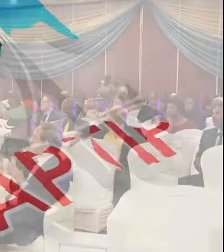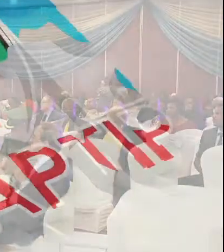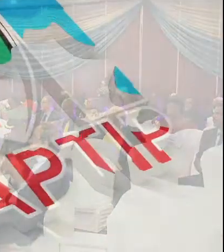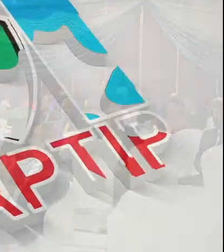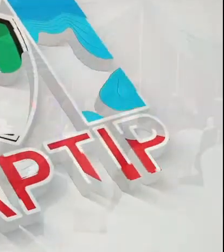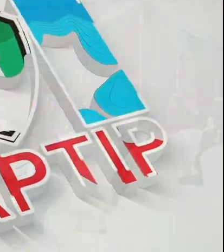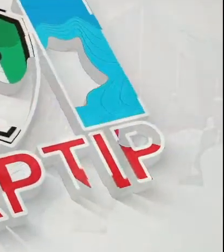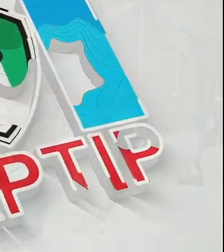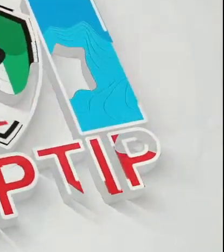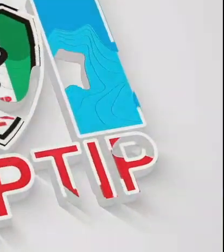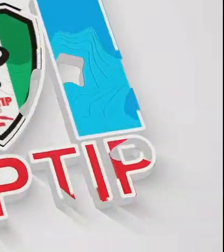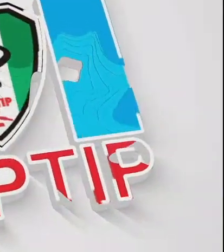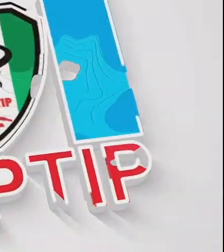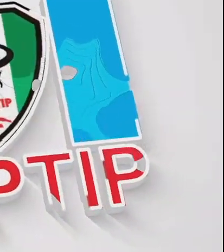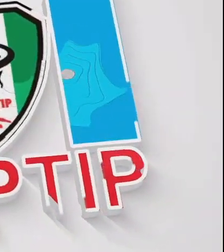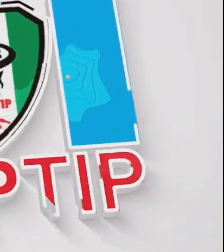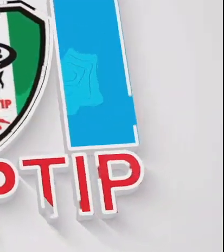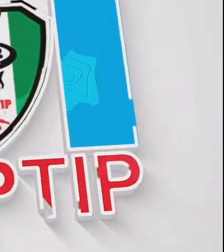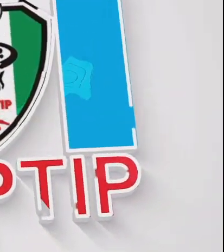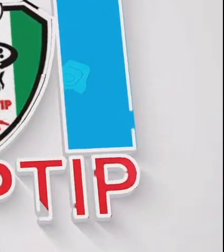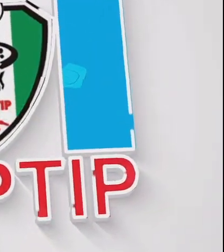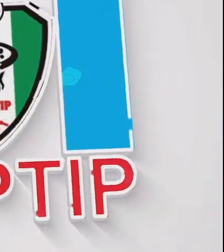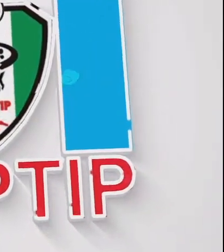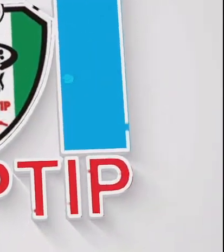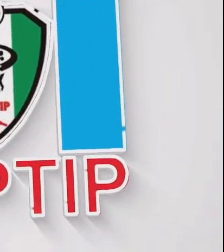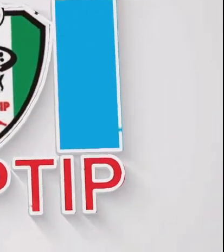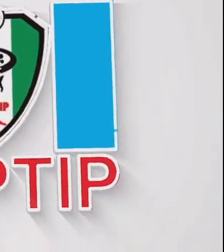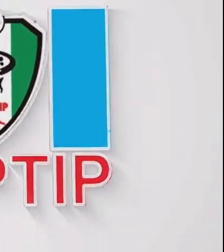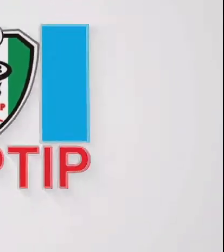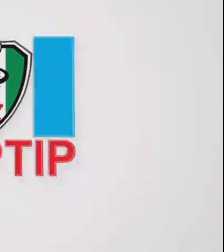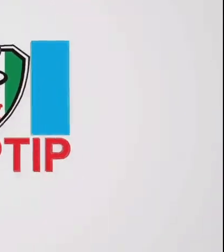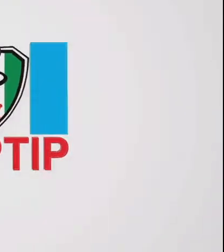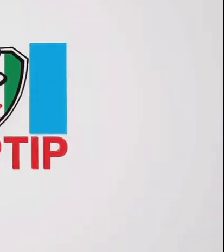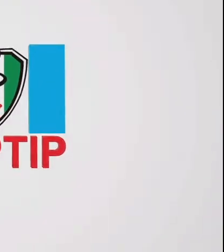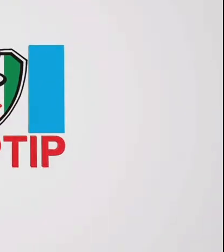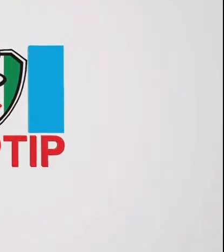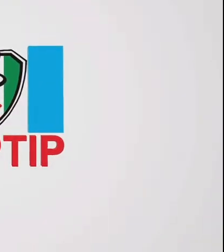the mind of the Vice President.